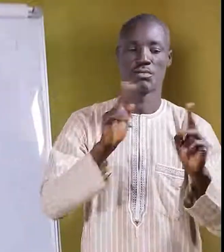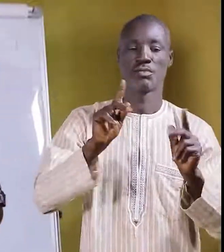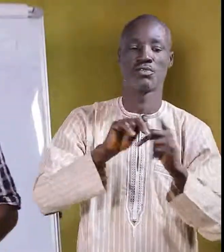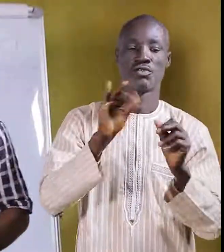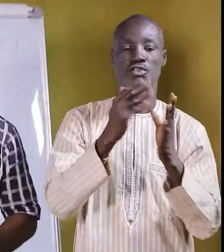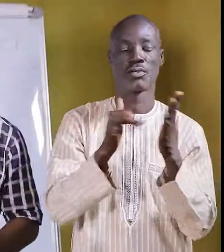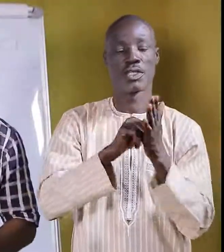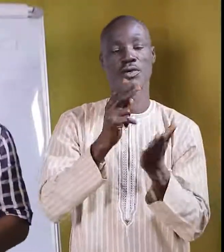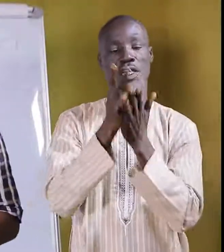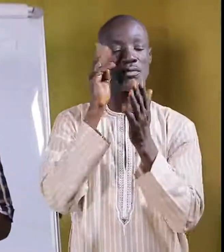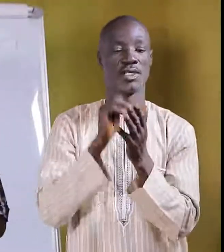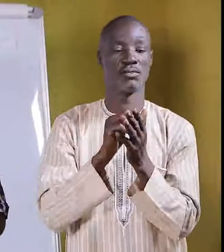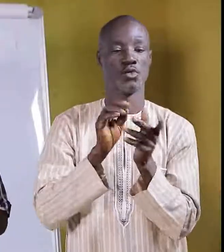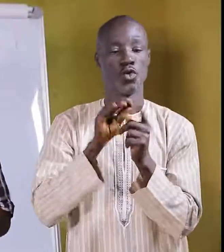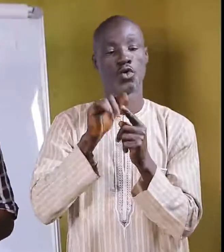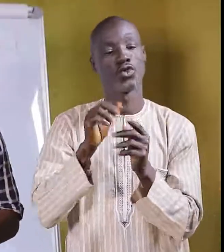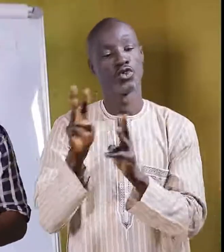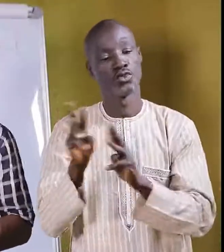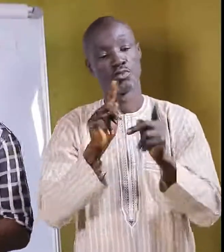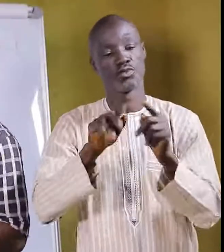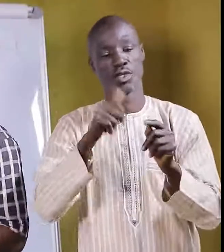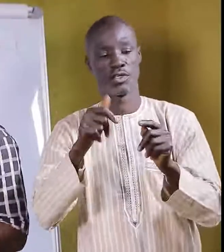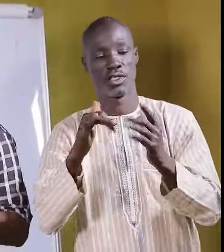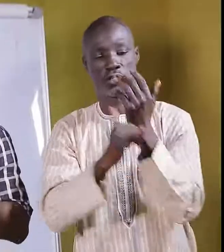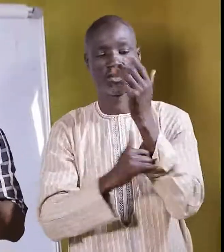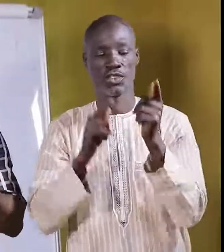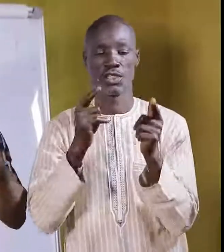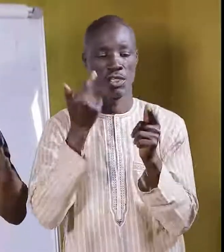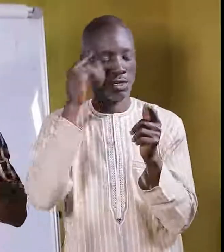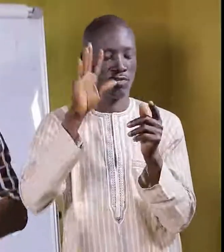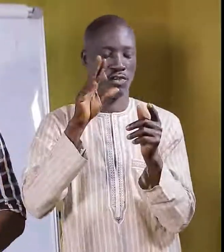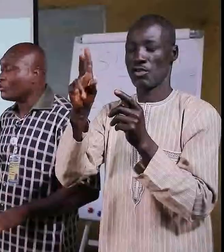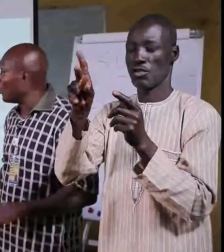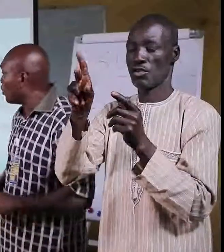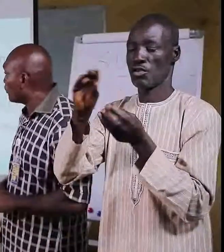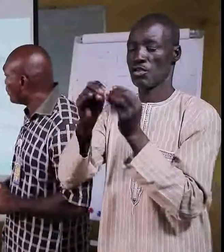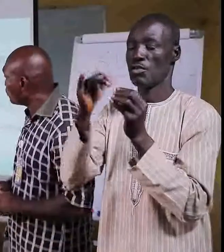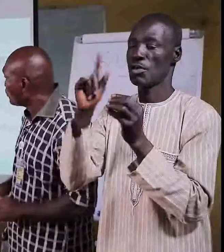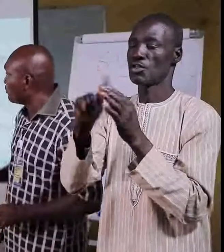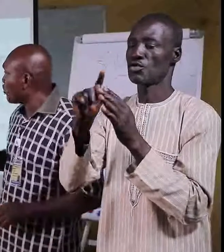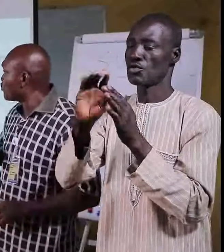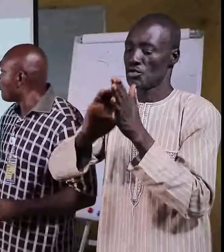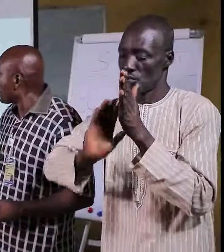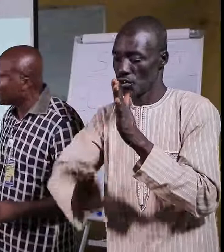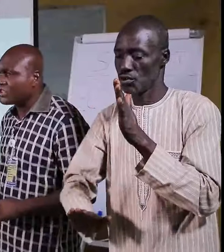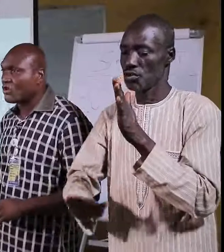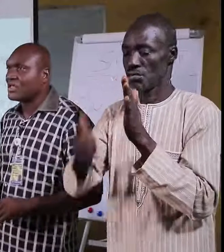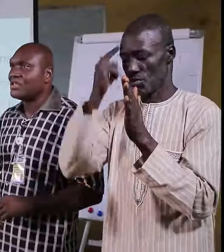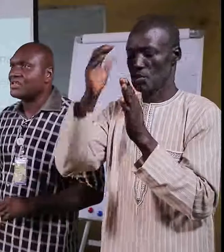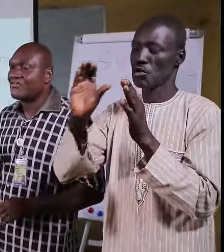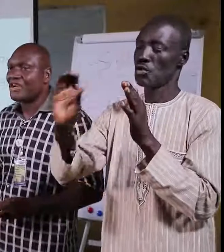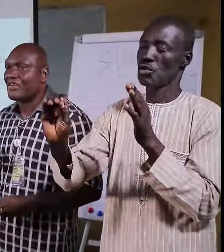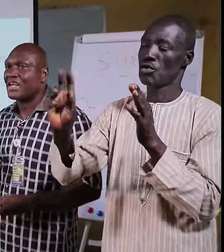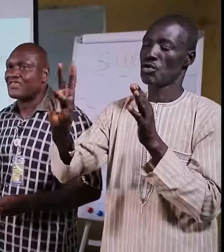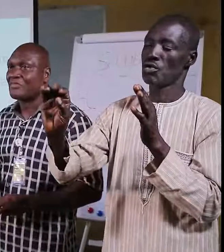to other countries or areas in order for the population to reduce, because overpopulation